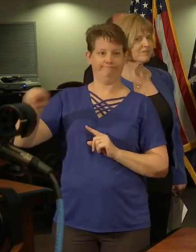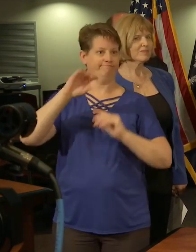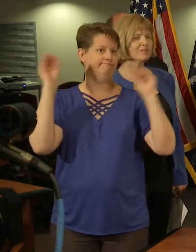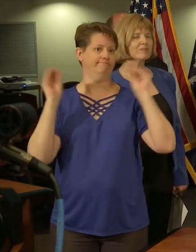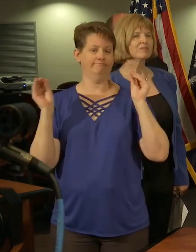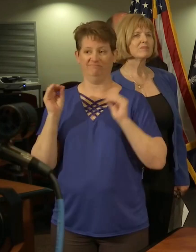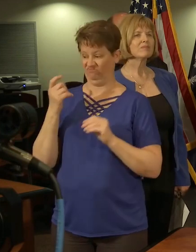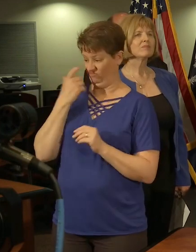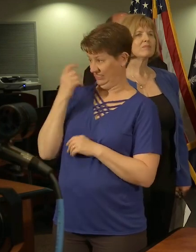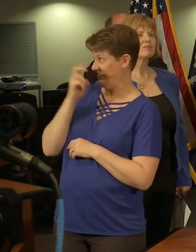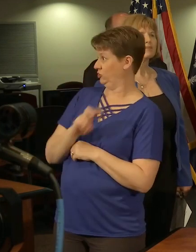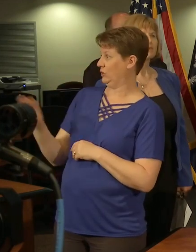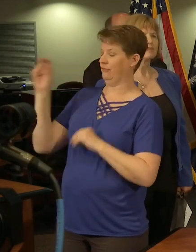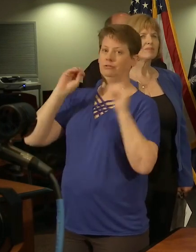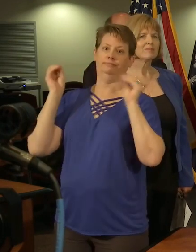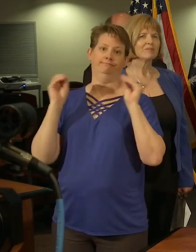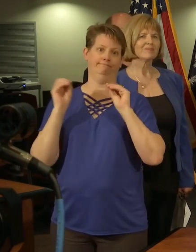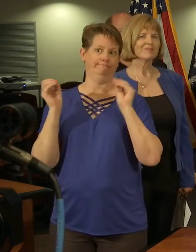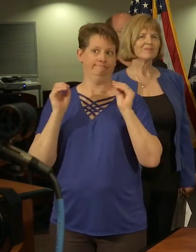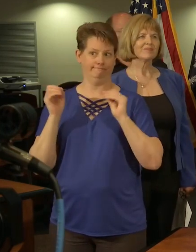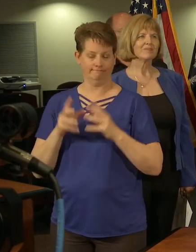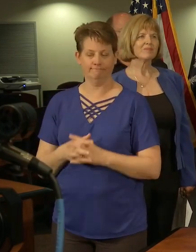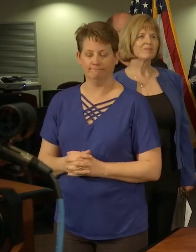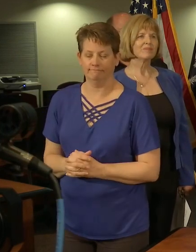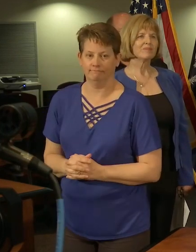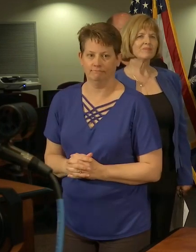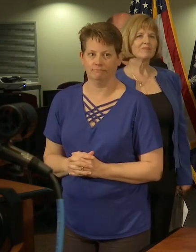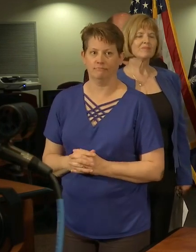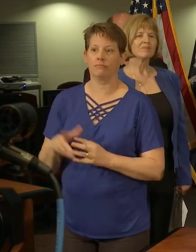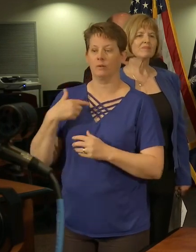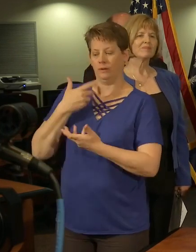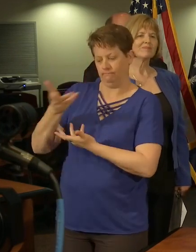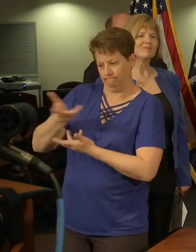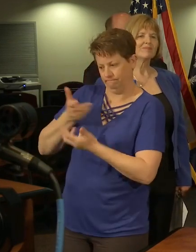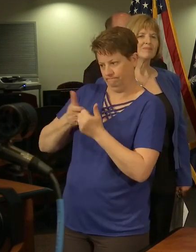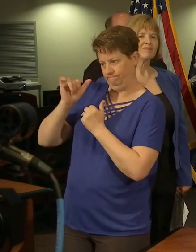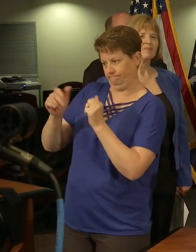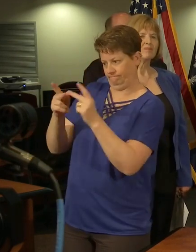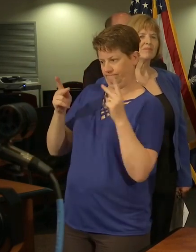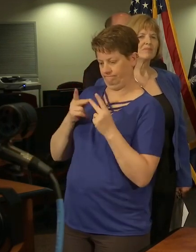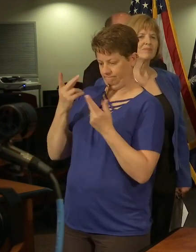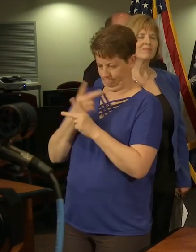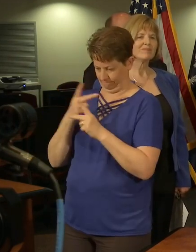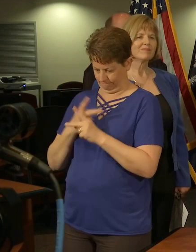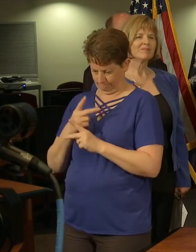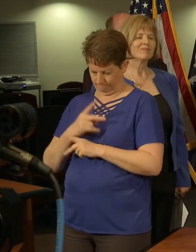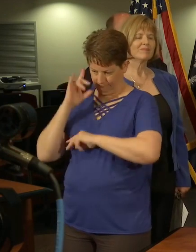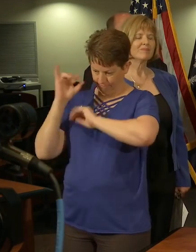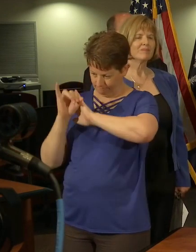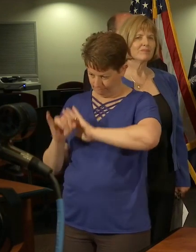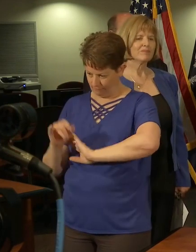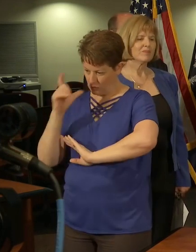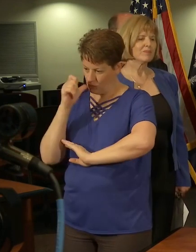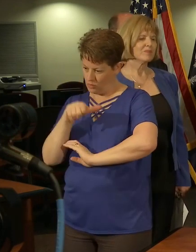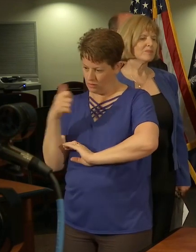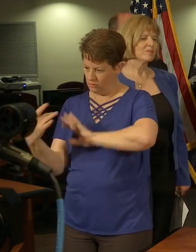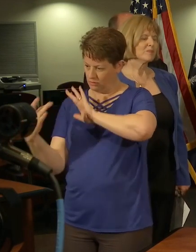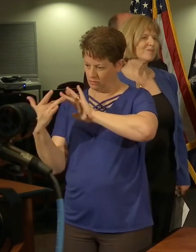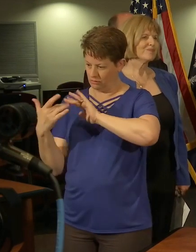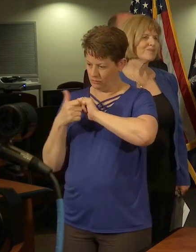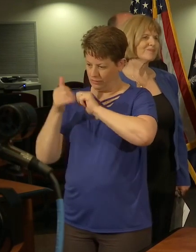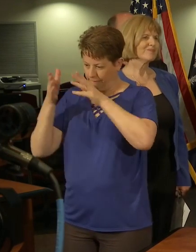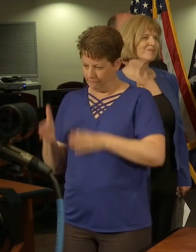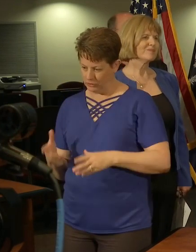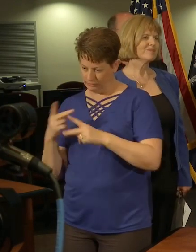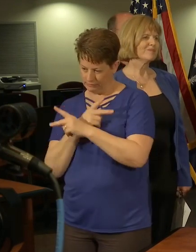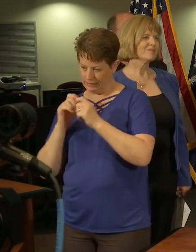recent history of travel to an impacted area. We are working with the facility to identify close contacts and are providing guidance